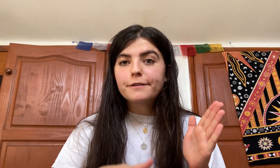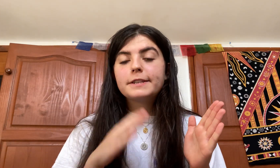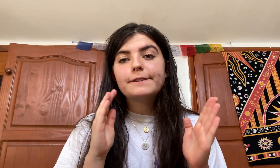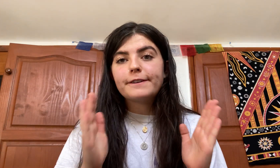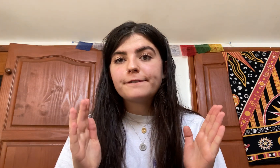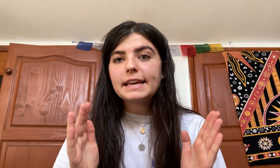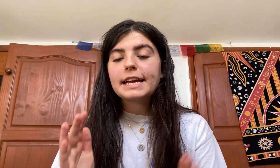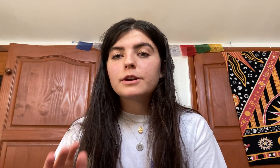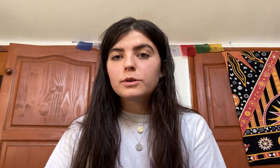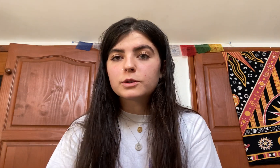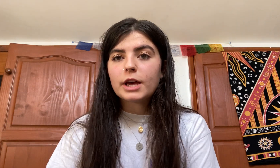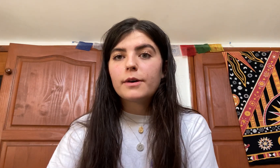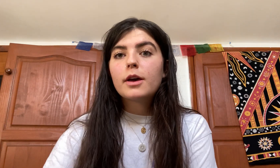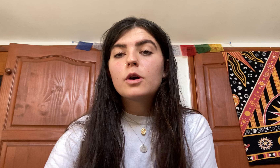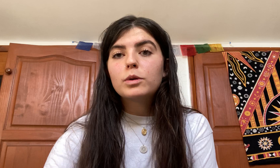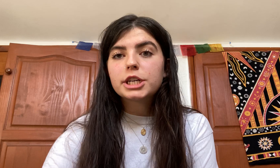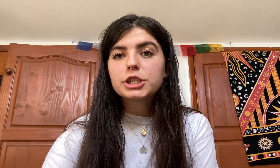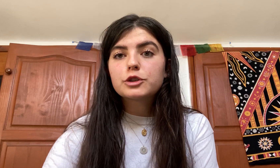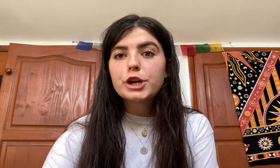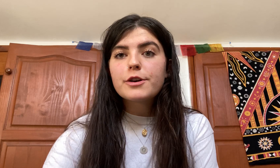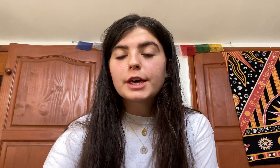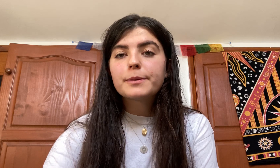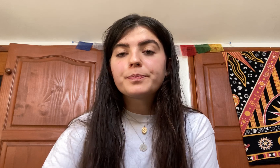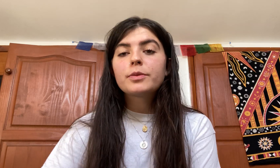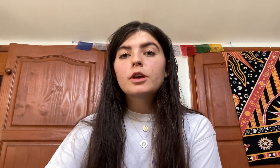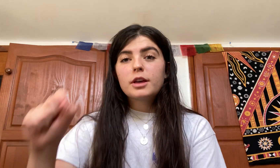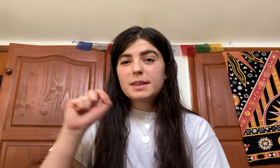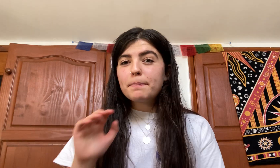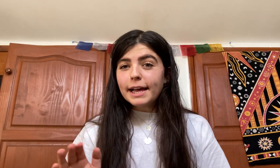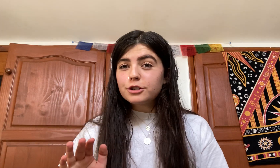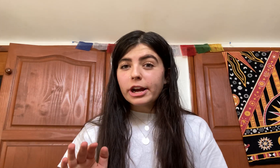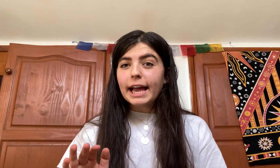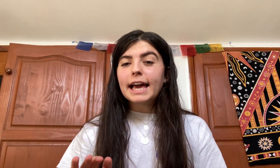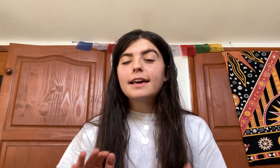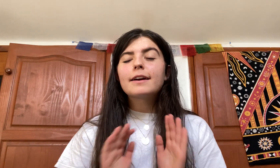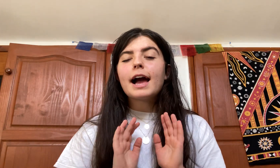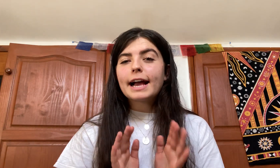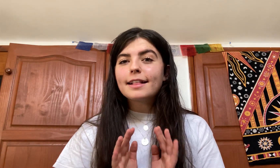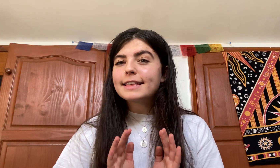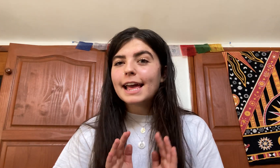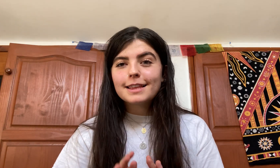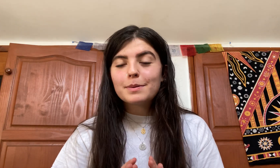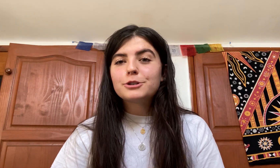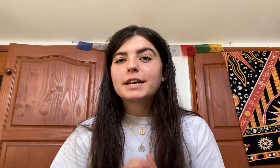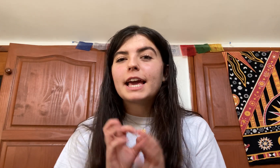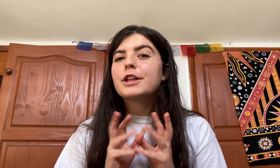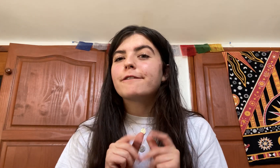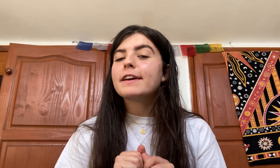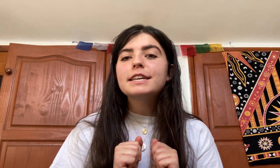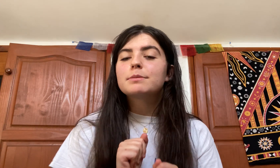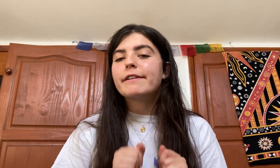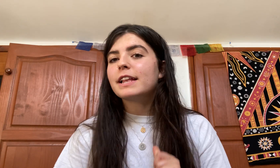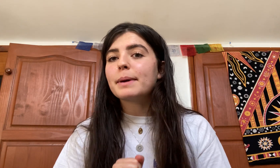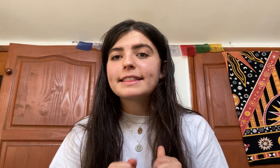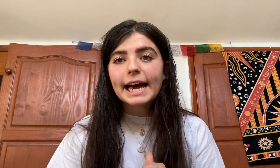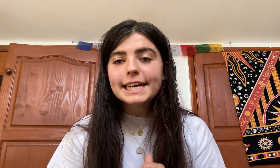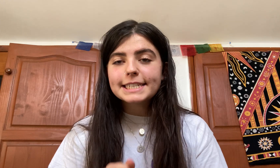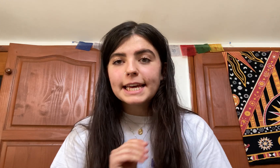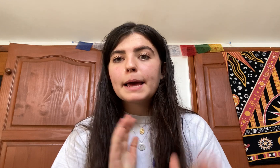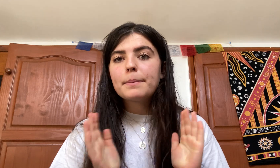to 15 also, which I shall show you. It's a bit tricky. I can say it is a bit tricky and your fingers might feel a bit tight, but